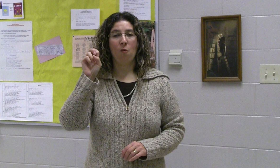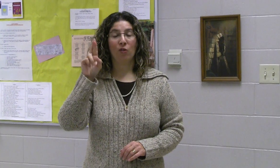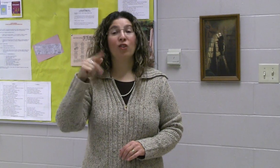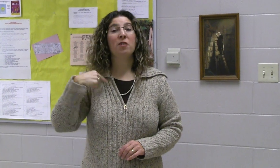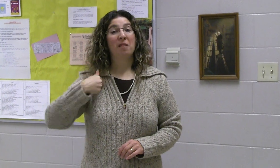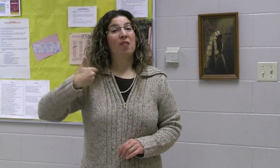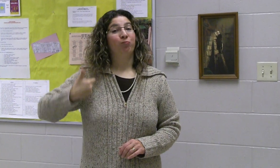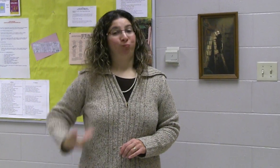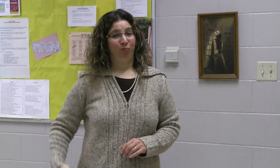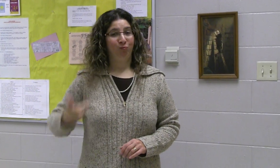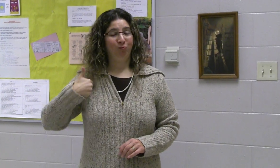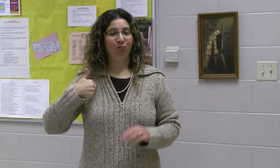Hi, my name is Lenore Borner.